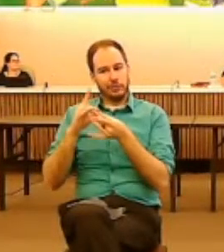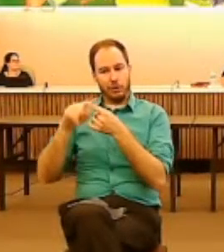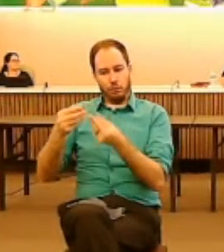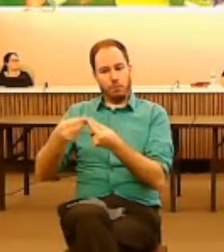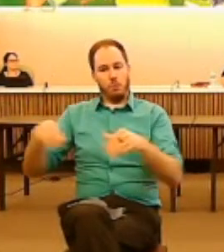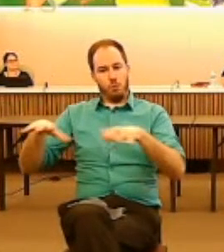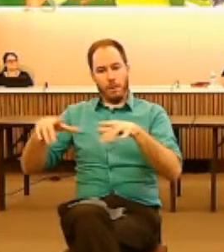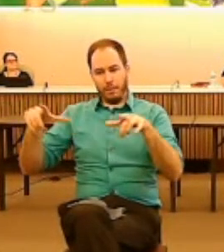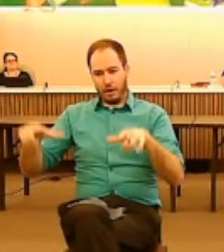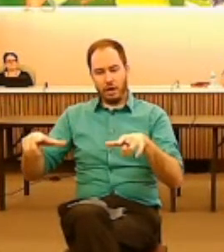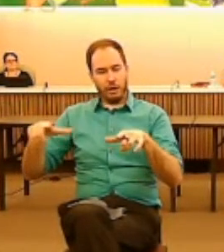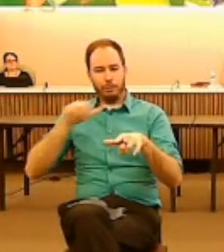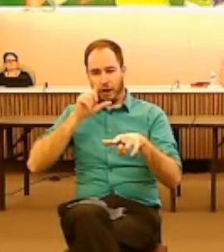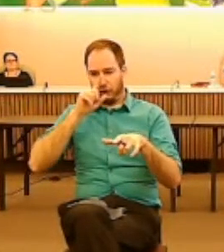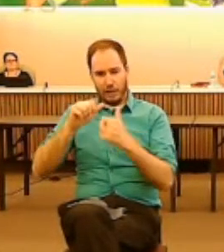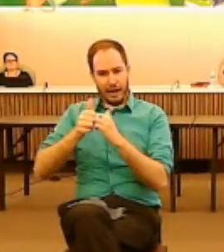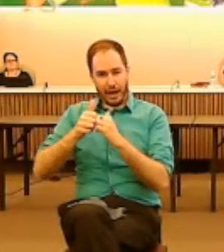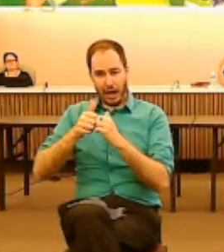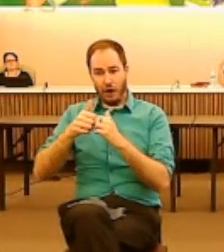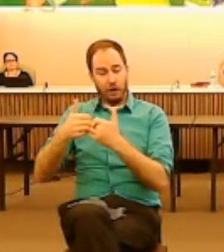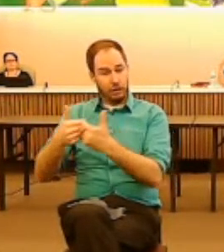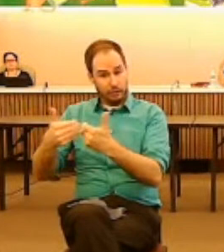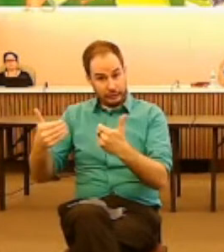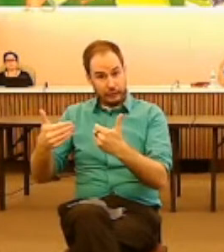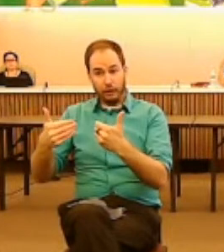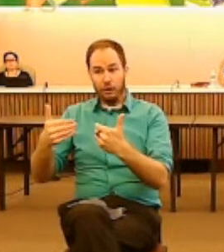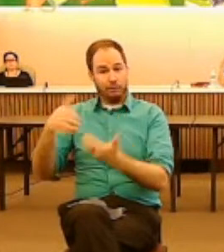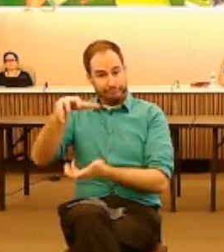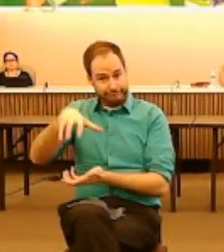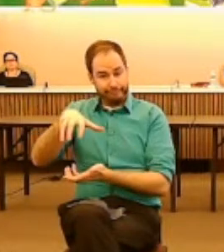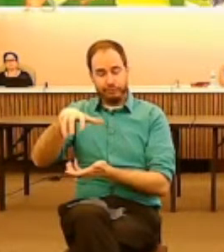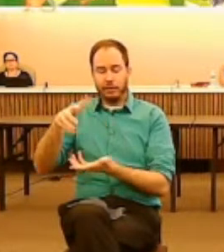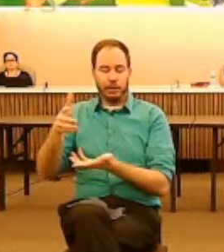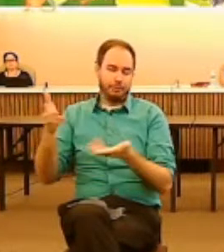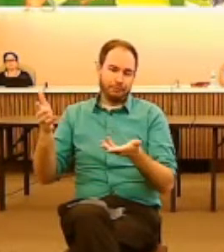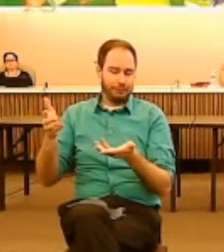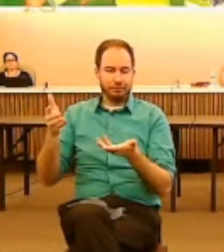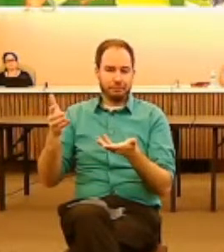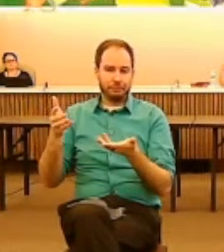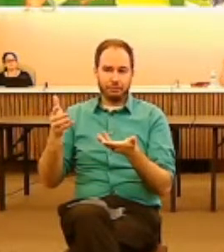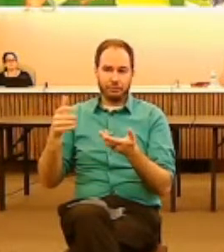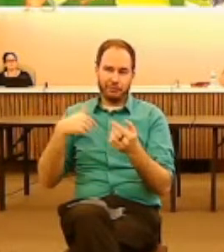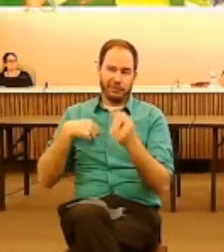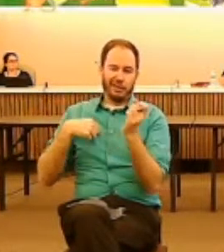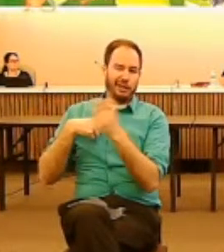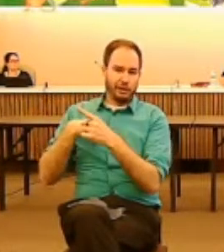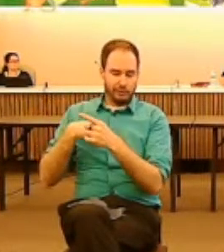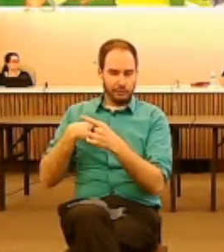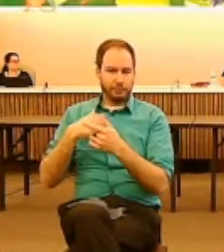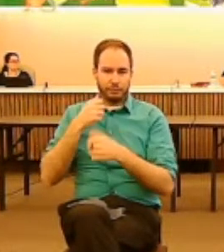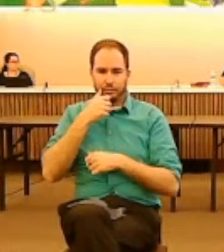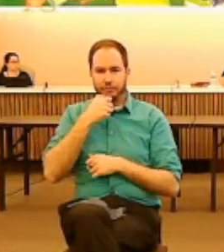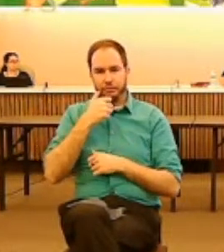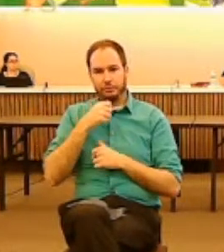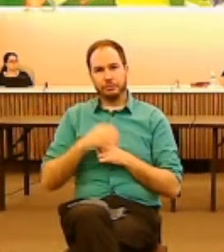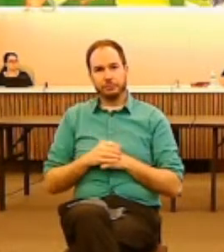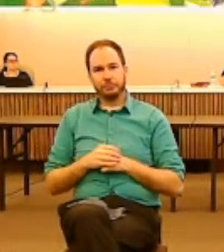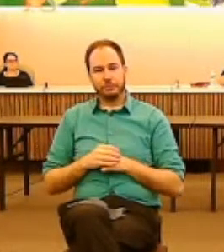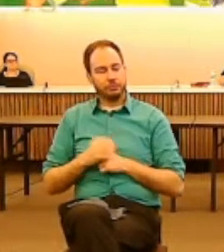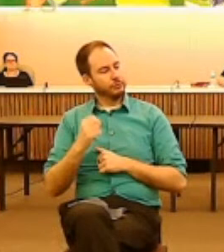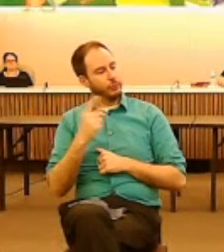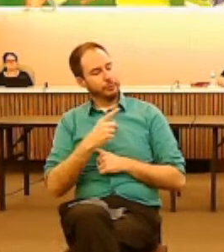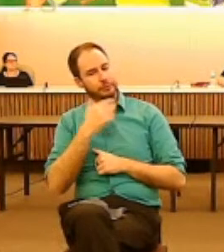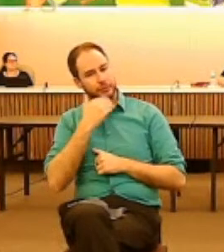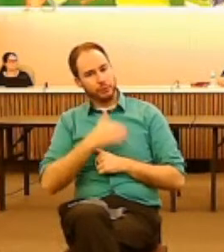premises. Mhm. I just don't know whether you need a separate one for the restaurant versus the bar.